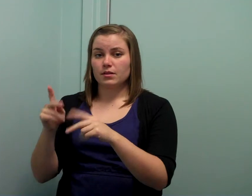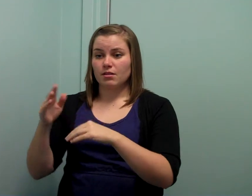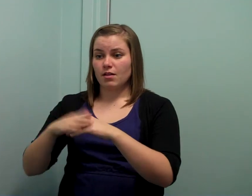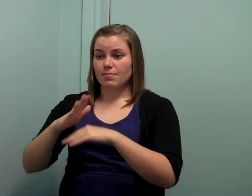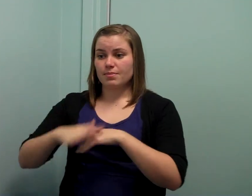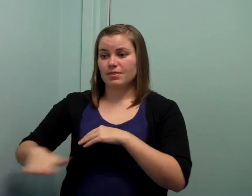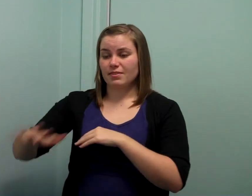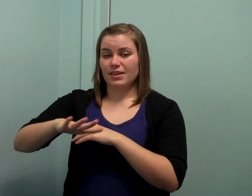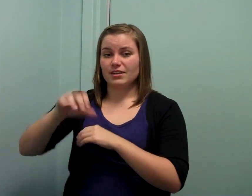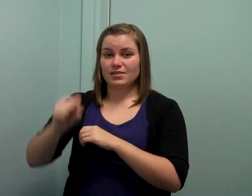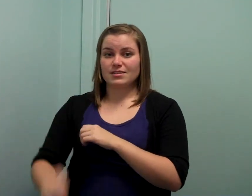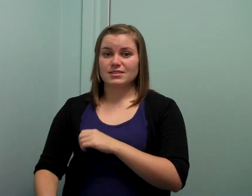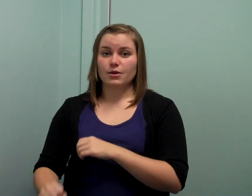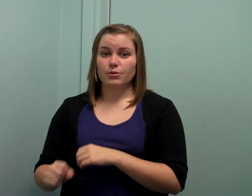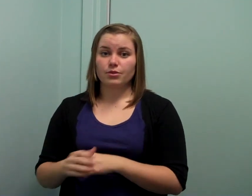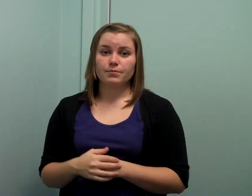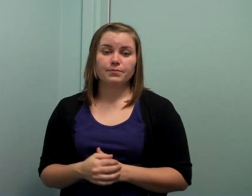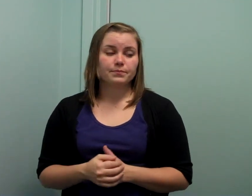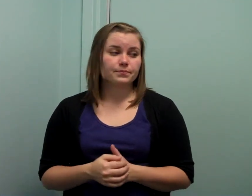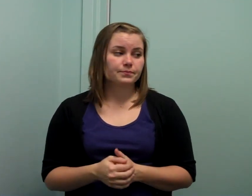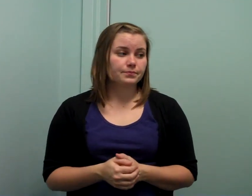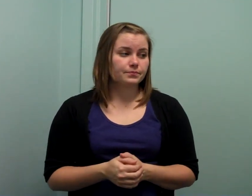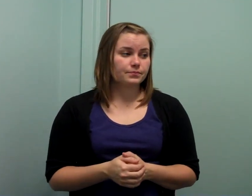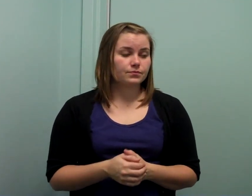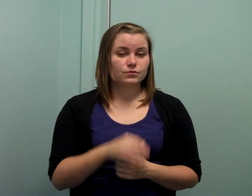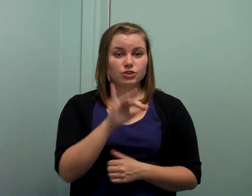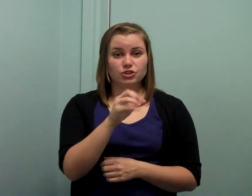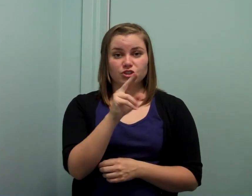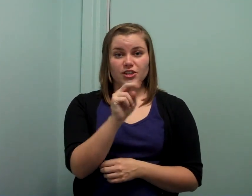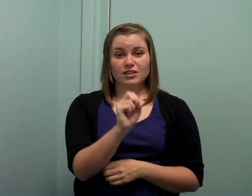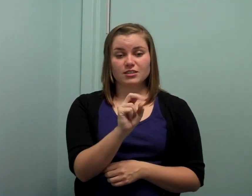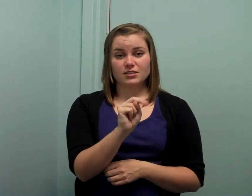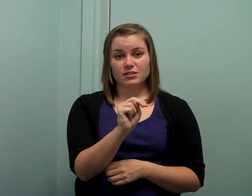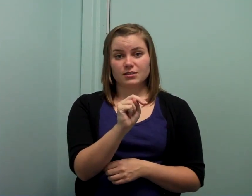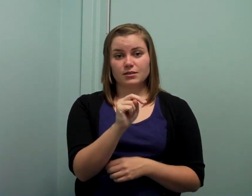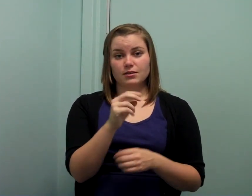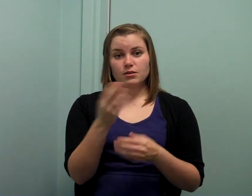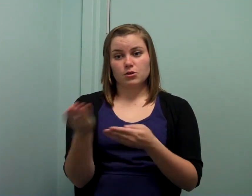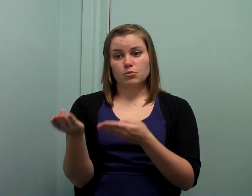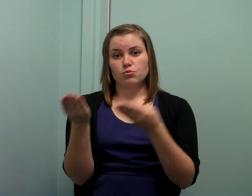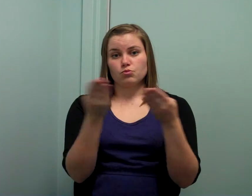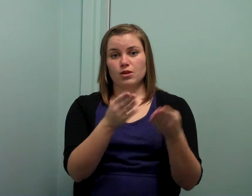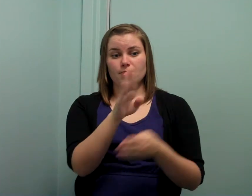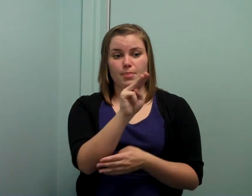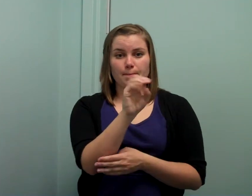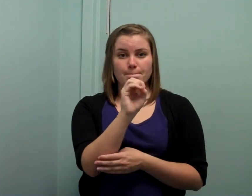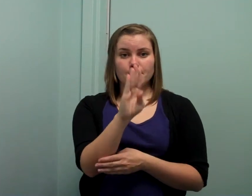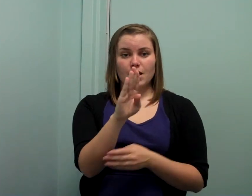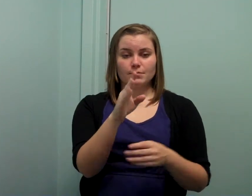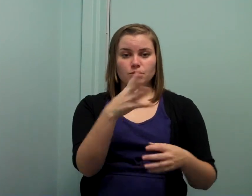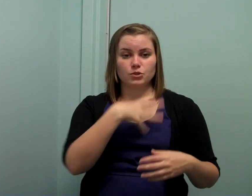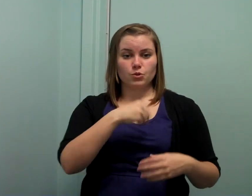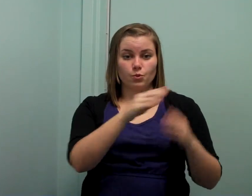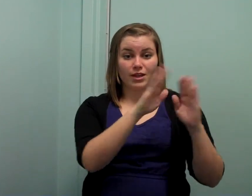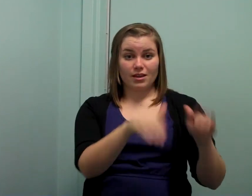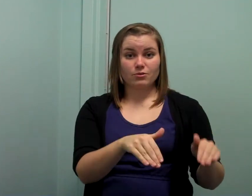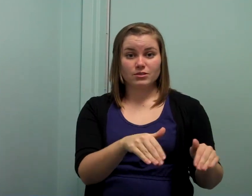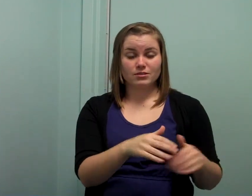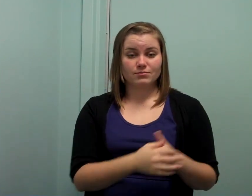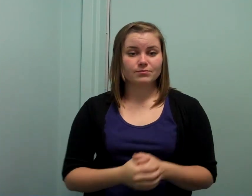of the Southwest. Jackson is the one who brought the mob to the White House, mud on their boots and all.